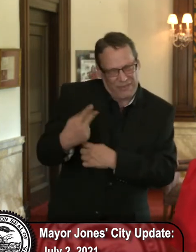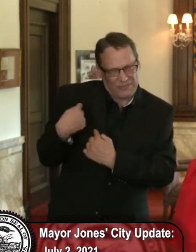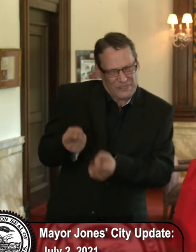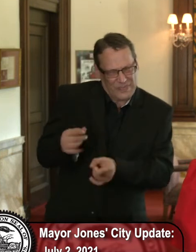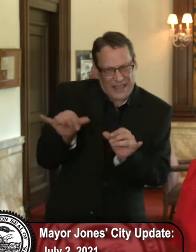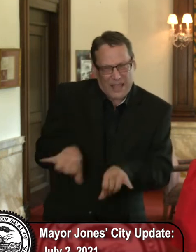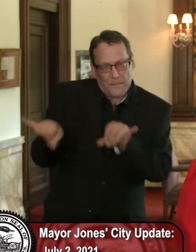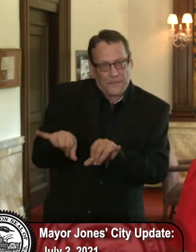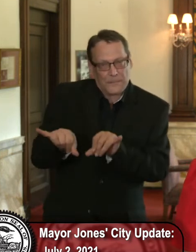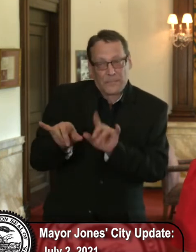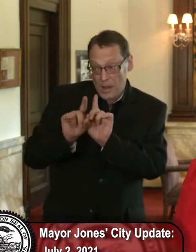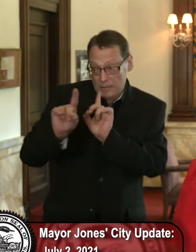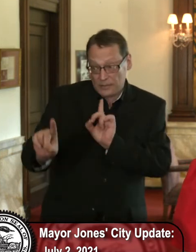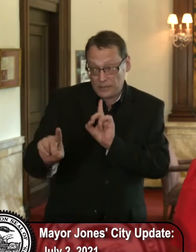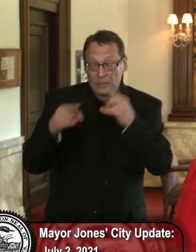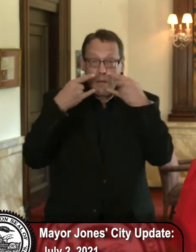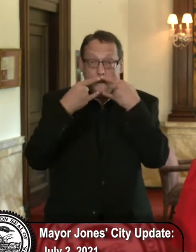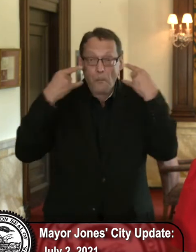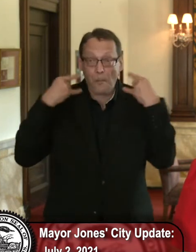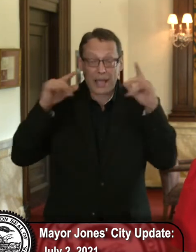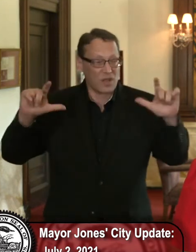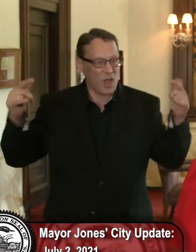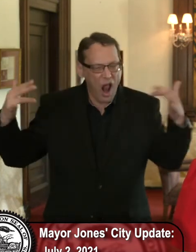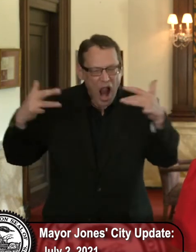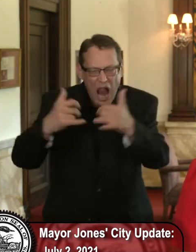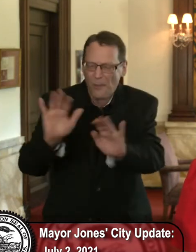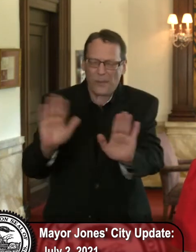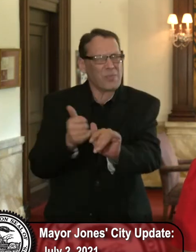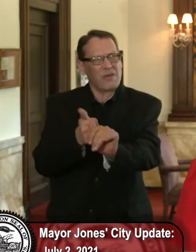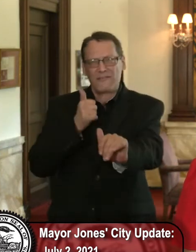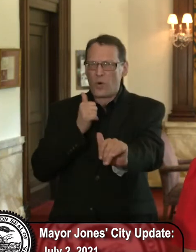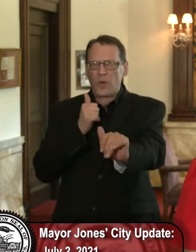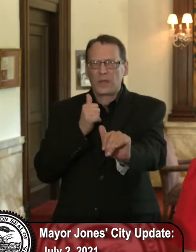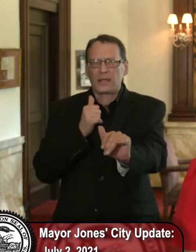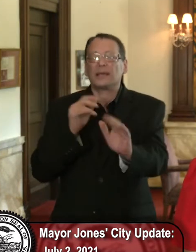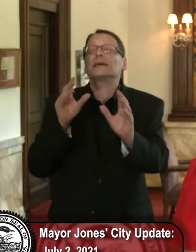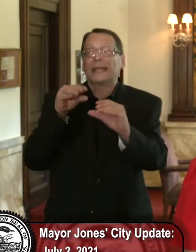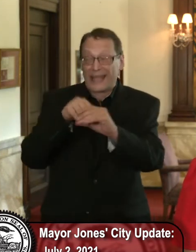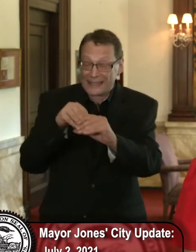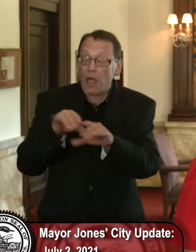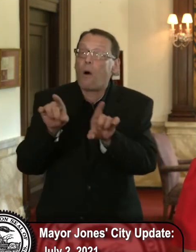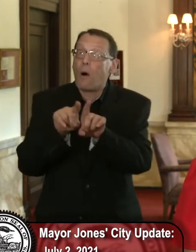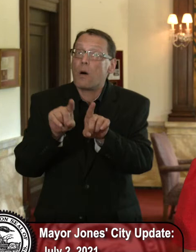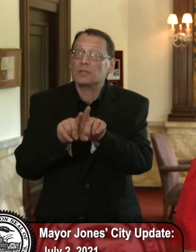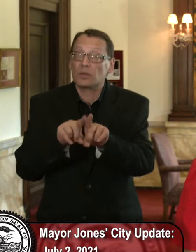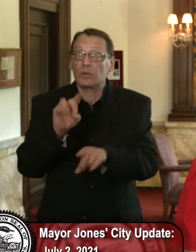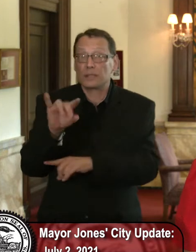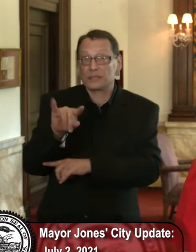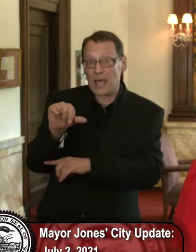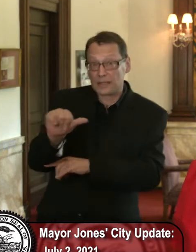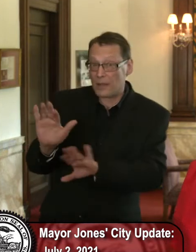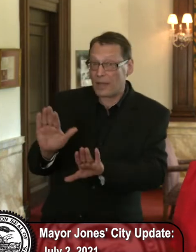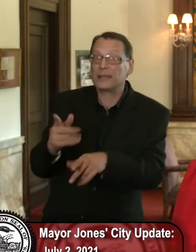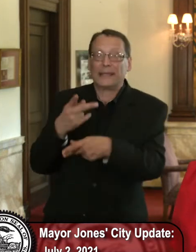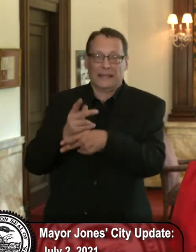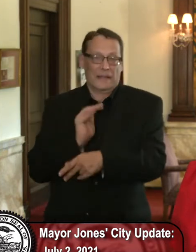distance, wearing masks, avoiding large crowds and gatherings inside and to slow the spread of the Delta variant to keep